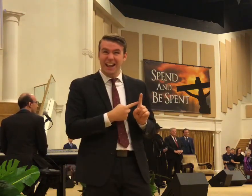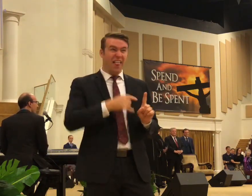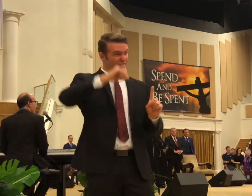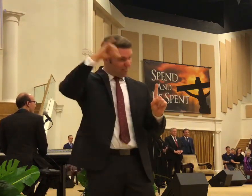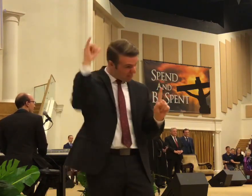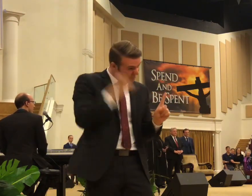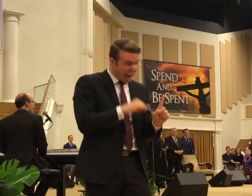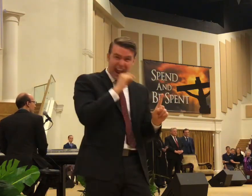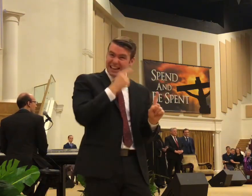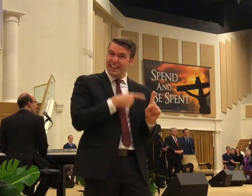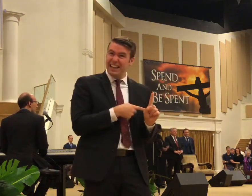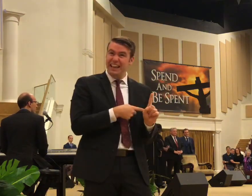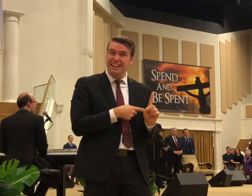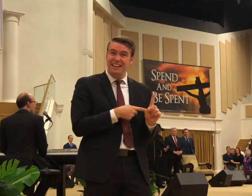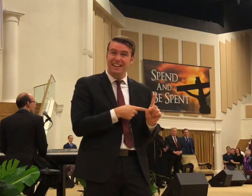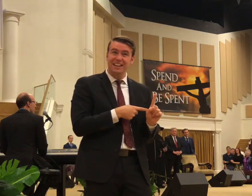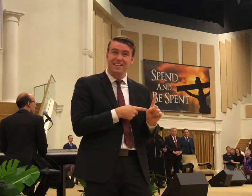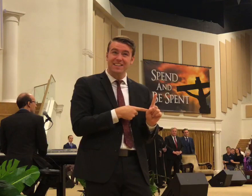That kid?"